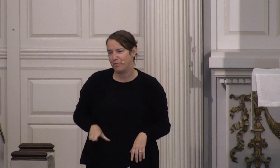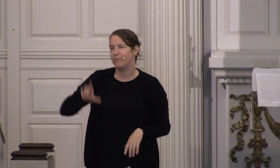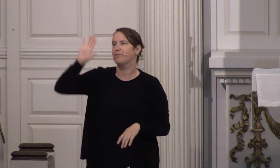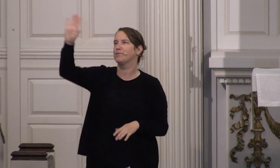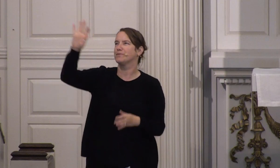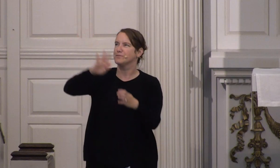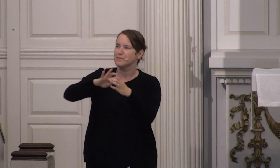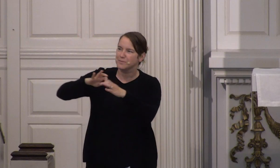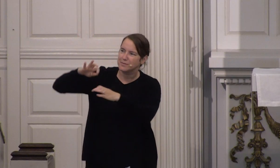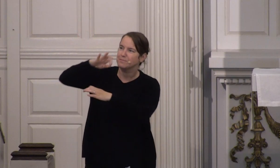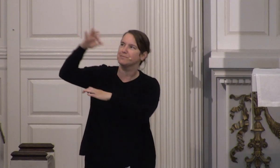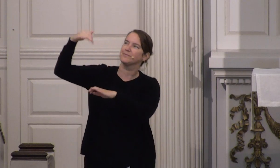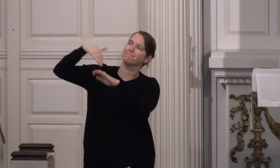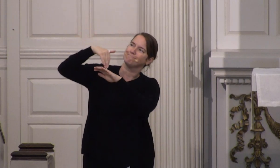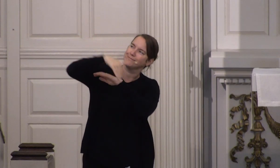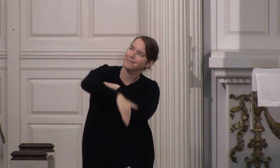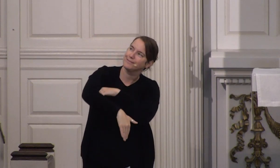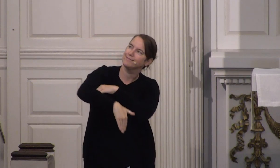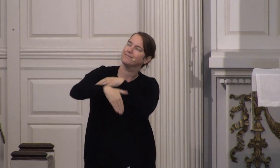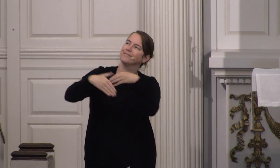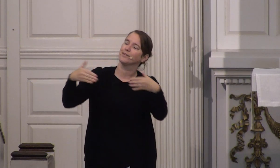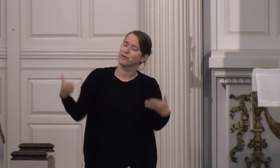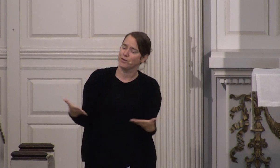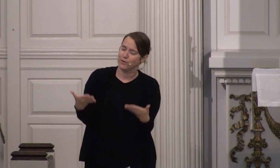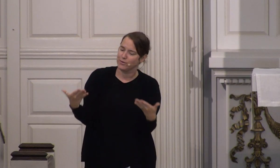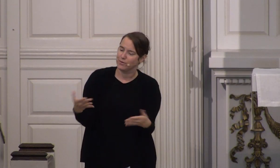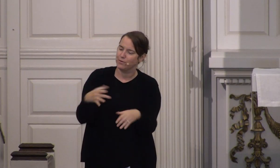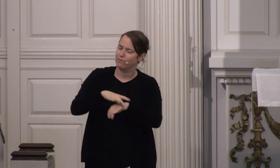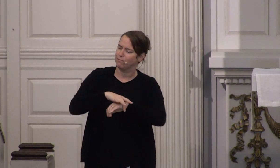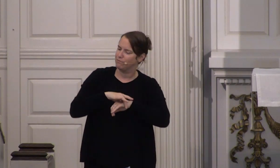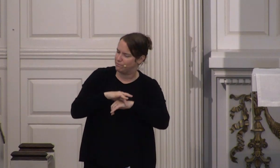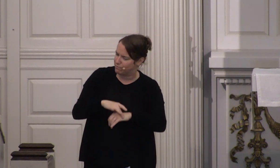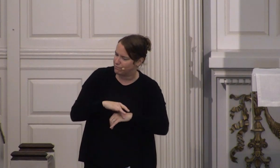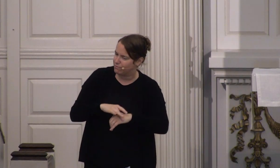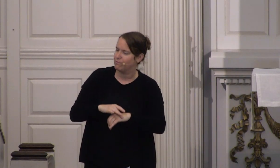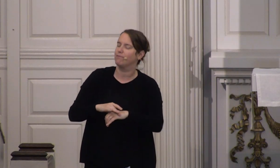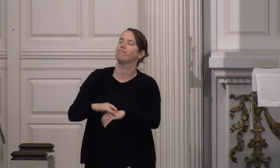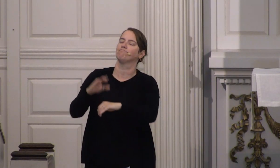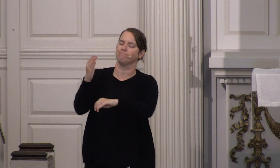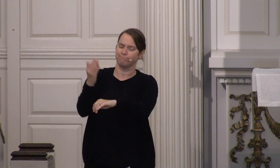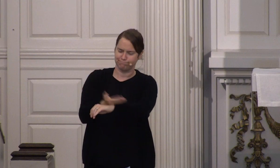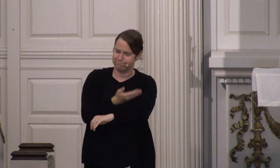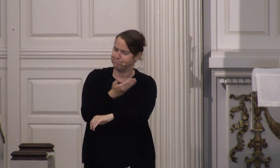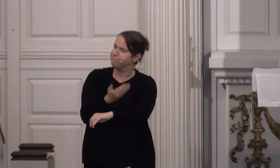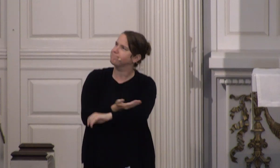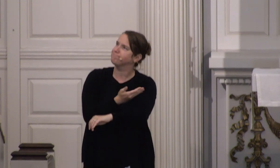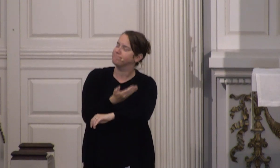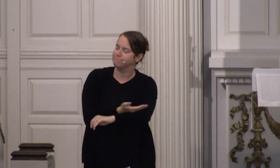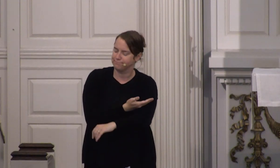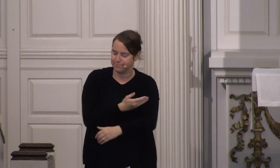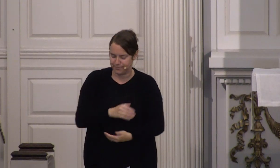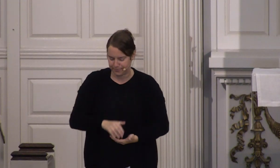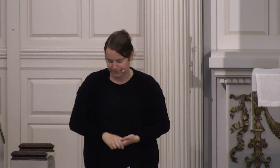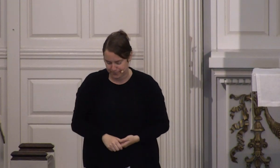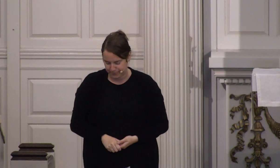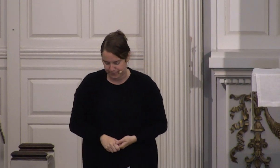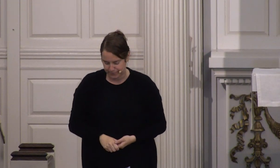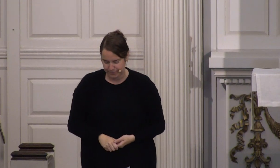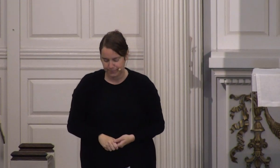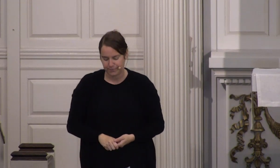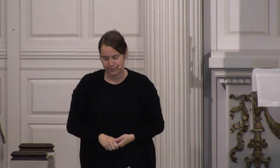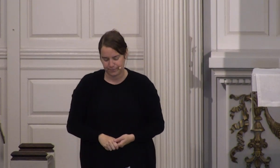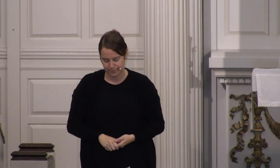Lord, send out your spirit and renew the